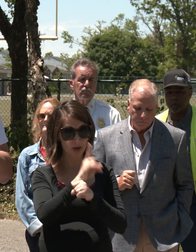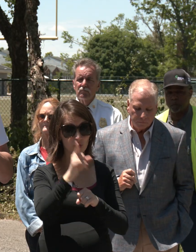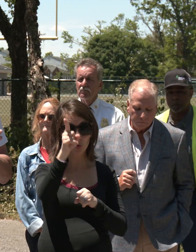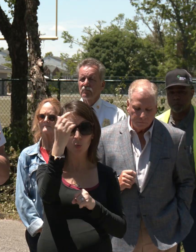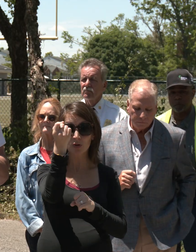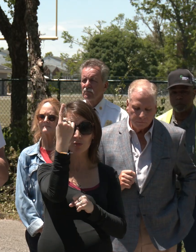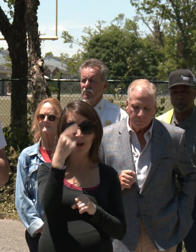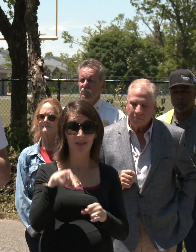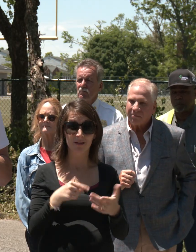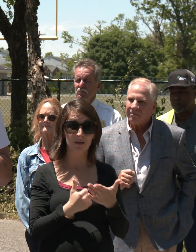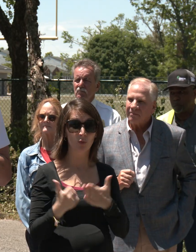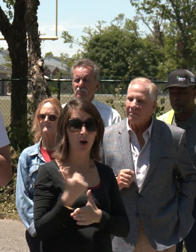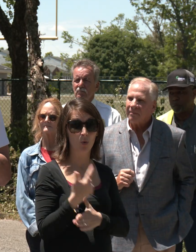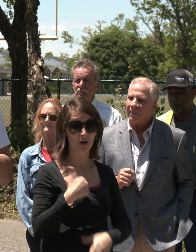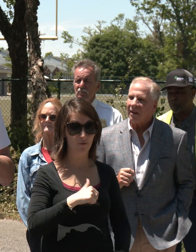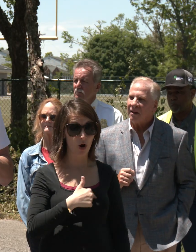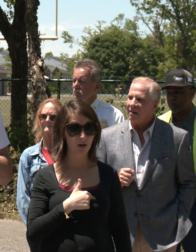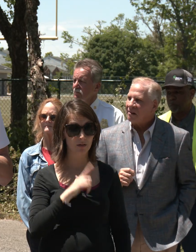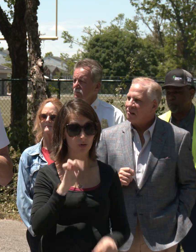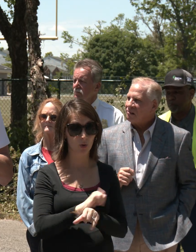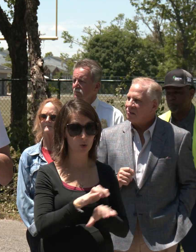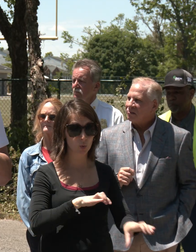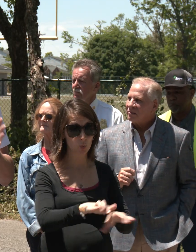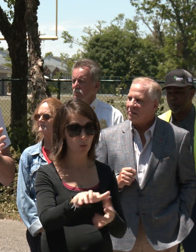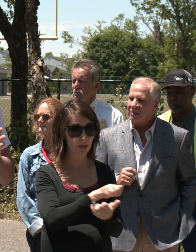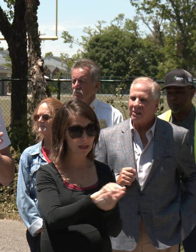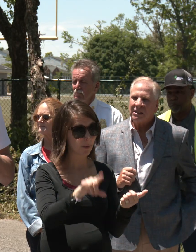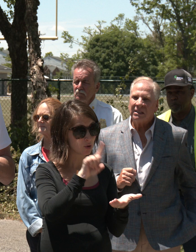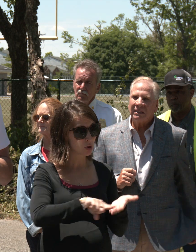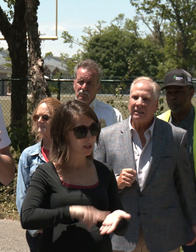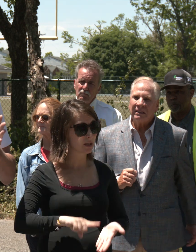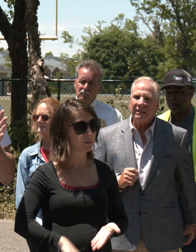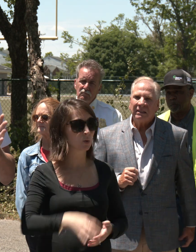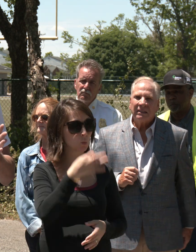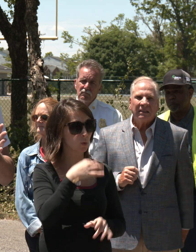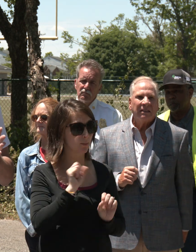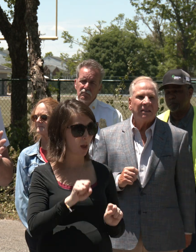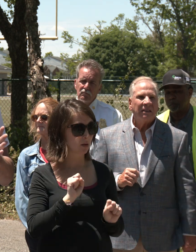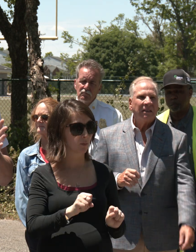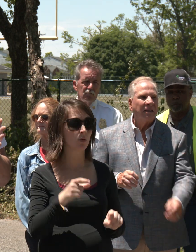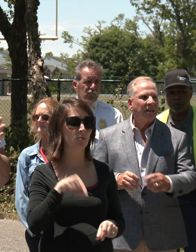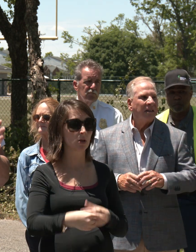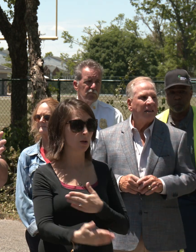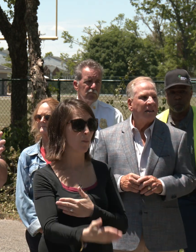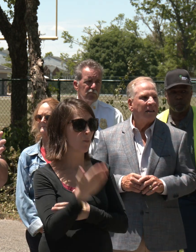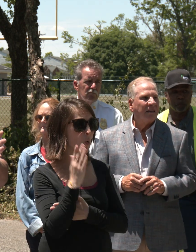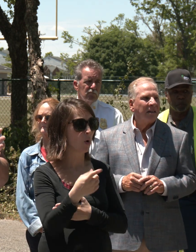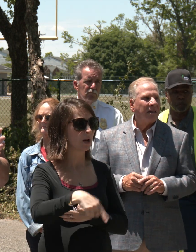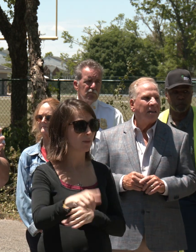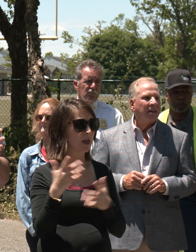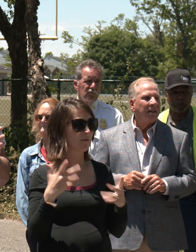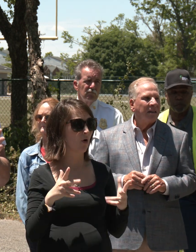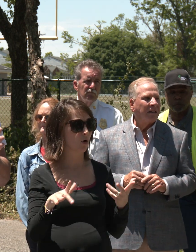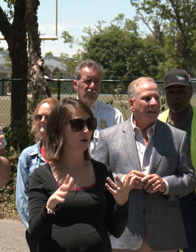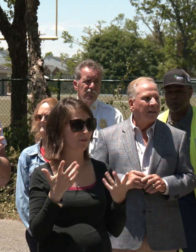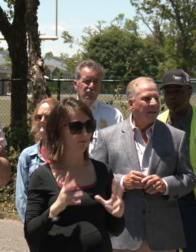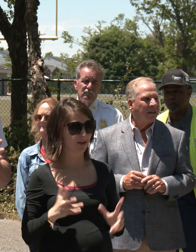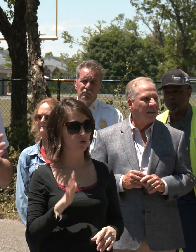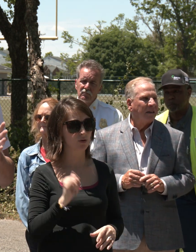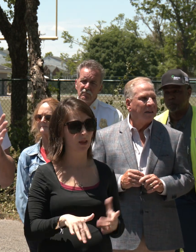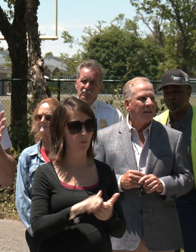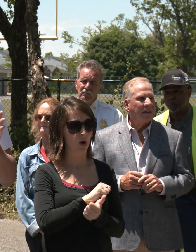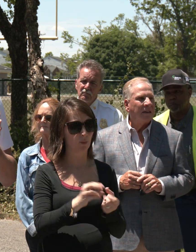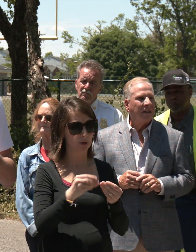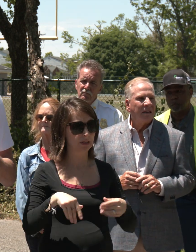a priority it was for us to do these damage assessments as quickly as possible. As of this morning, they have completed those property damage